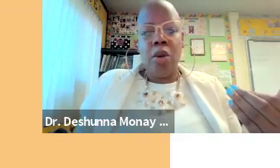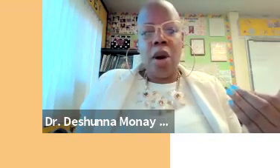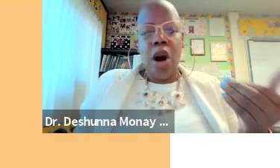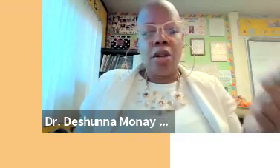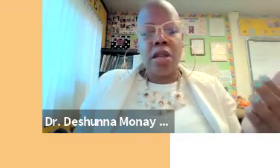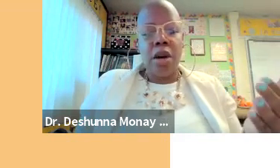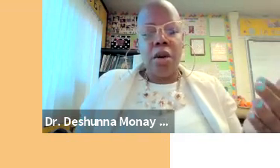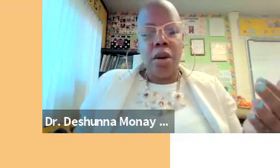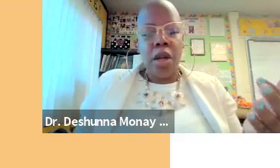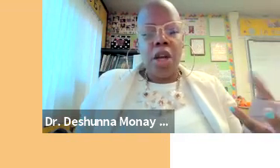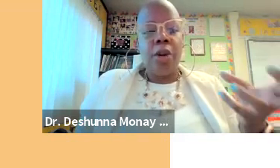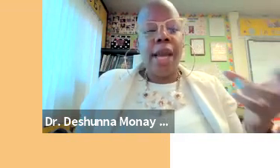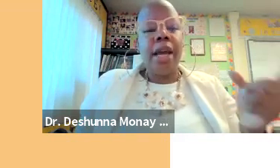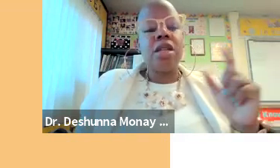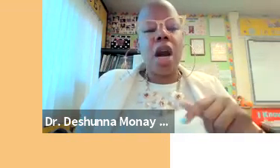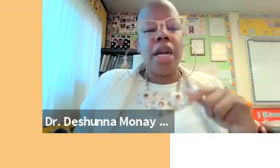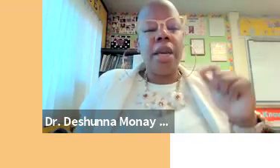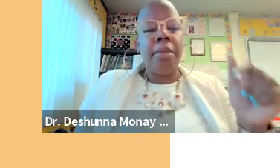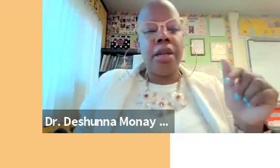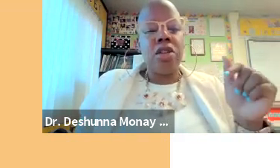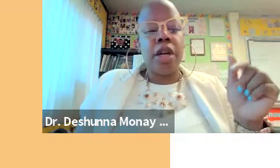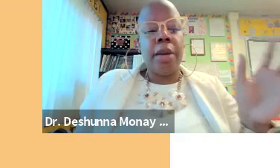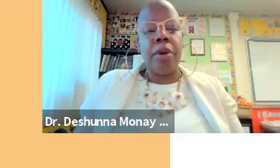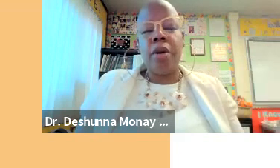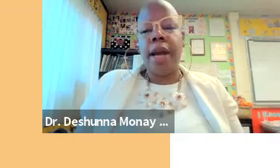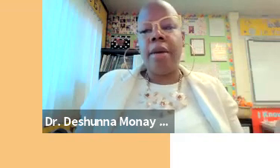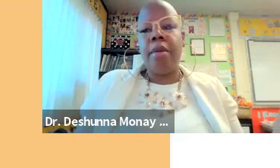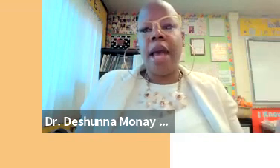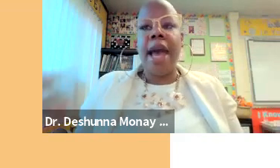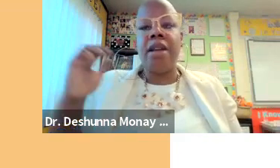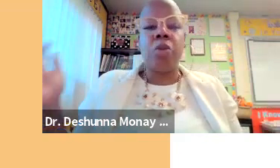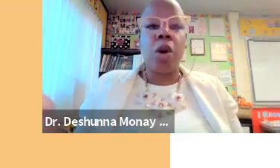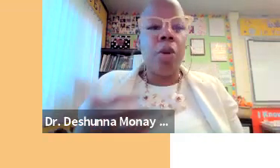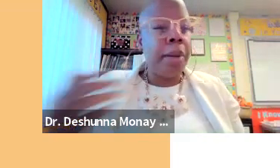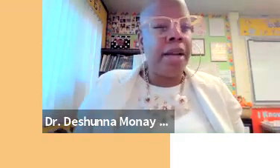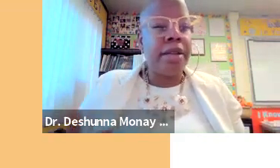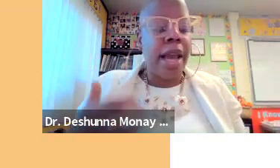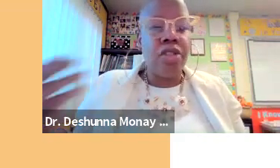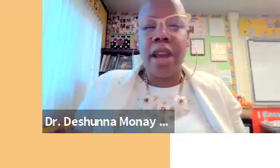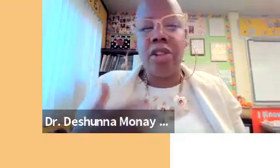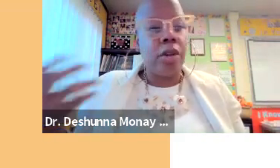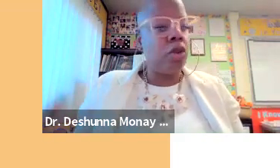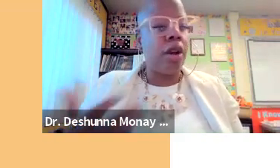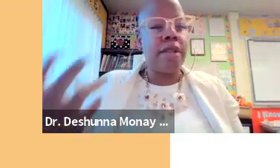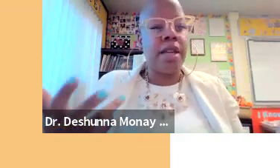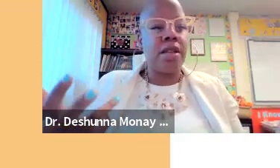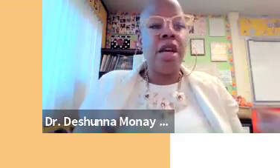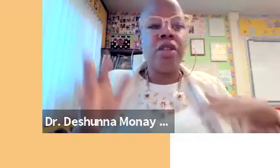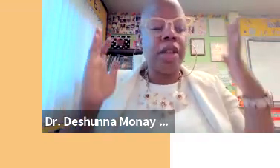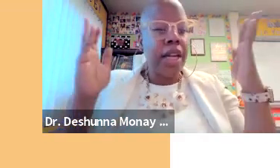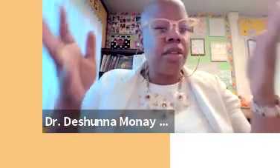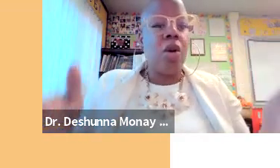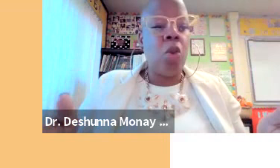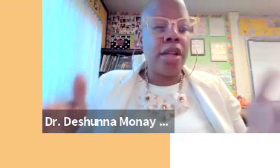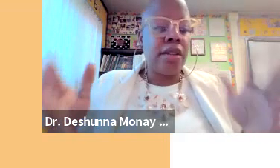And also create a targeted mentoring program that has robust educational services